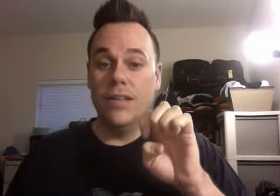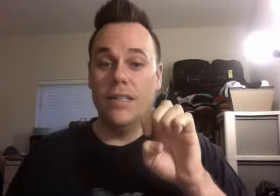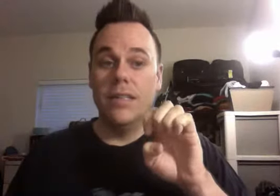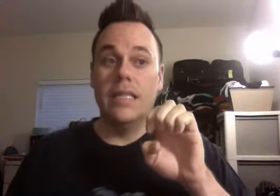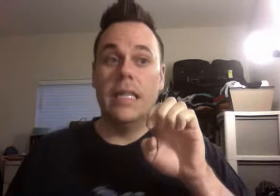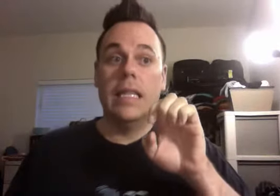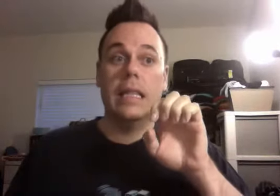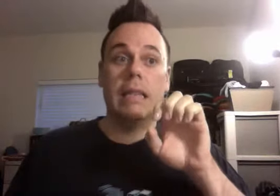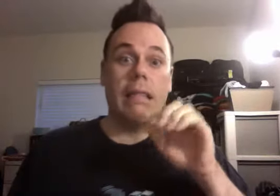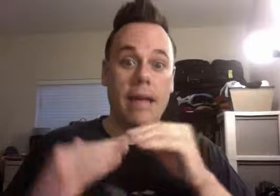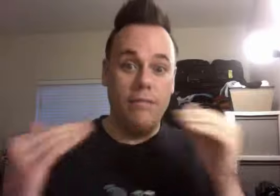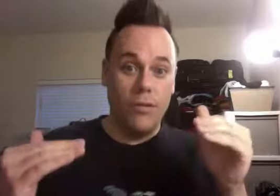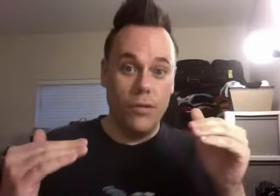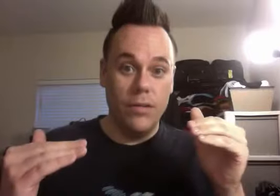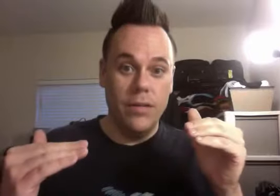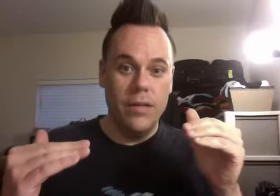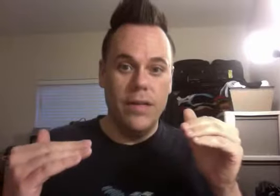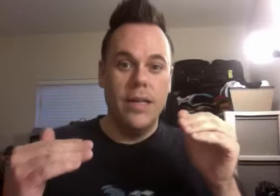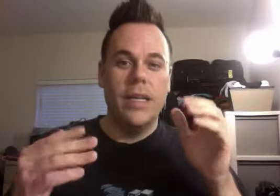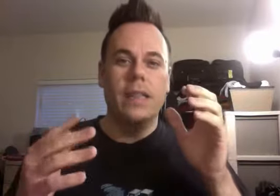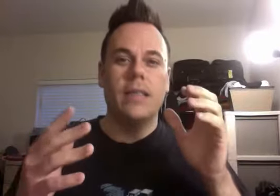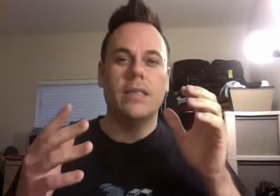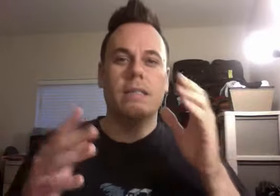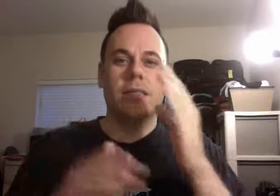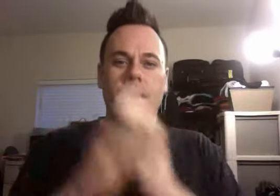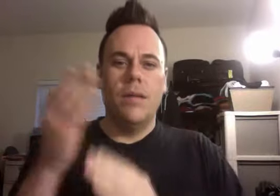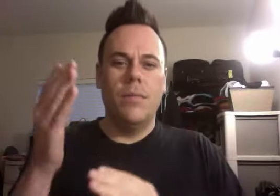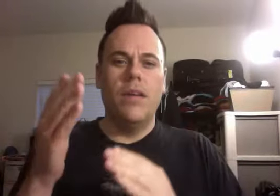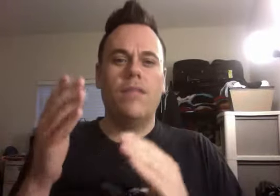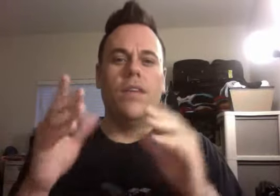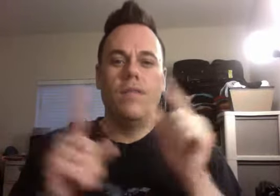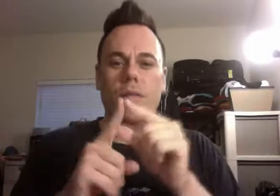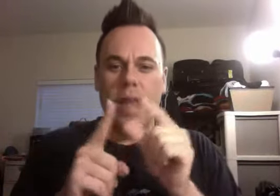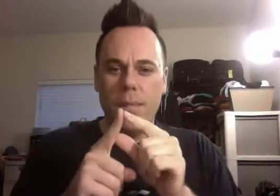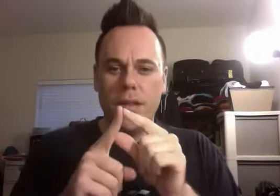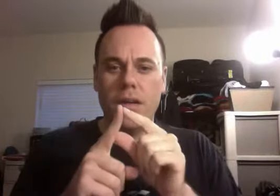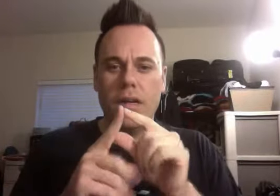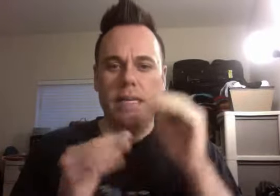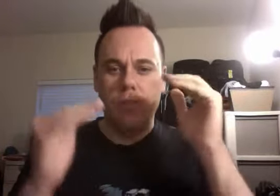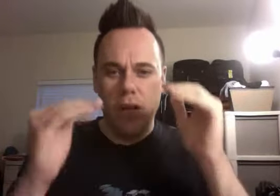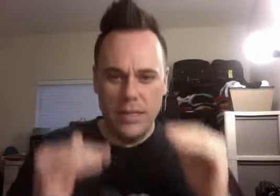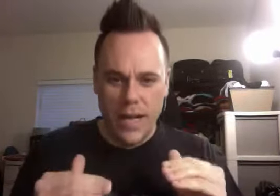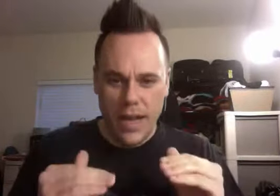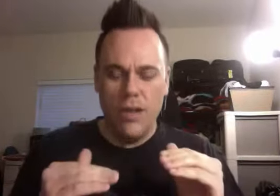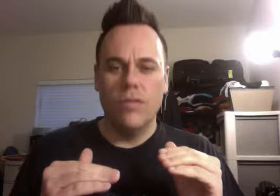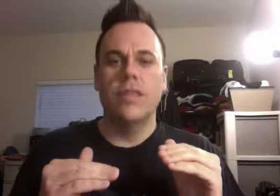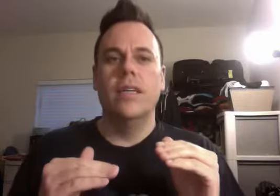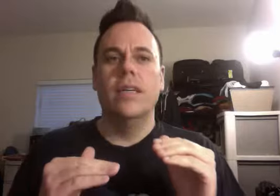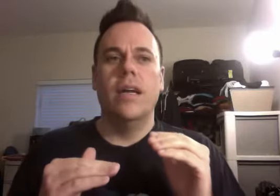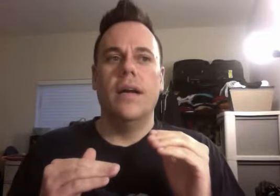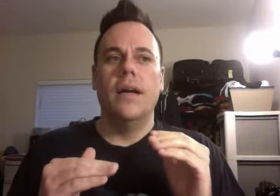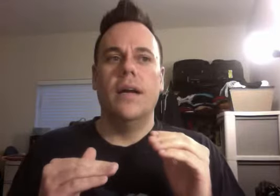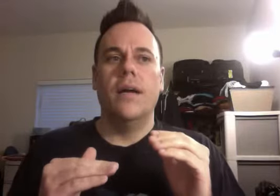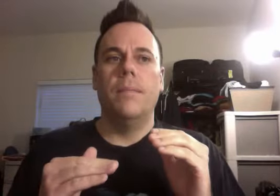Lexile level, some of the vocabulary is brought down, um,